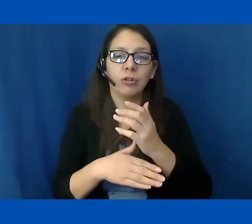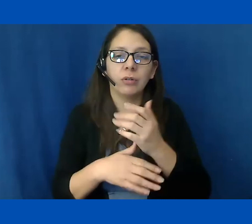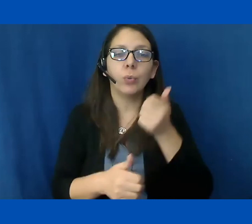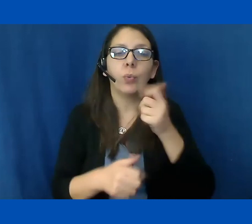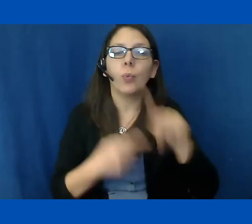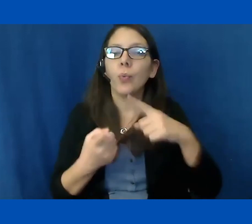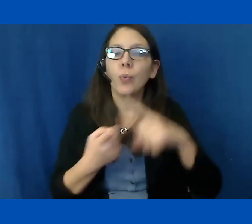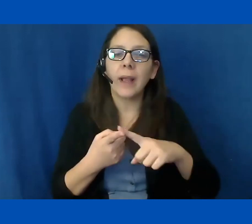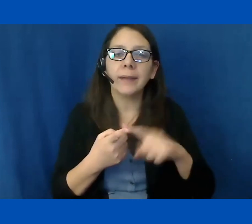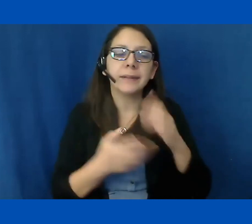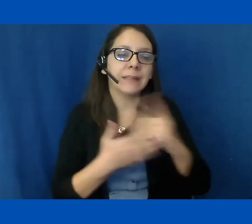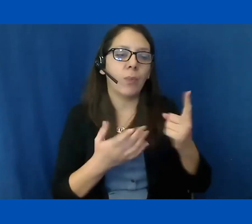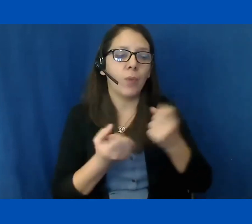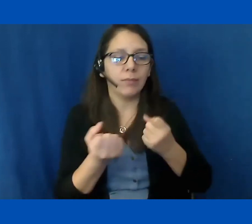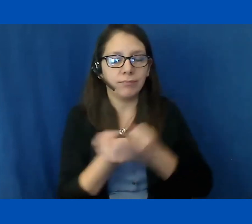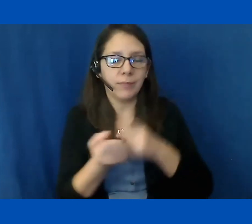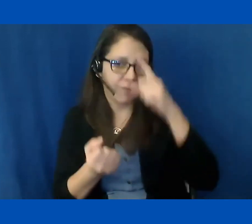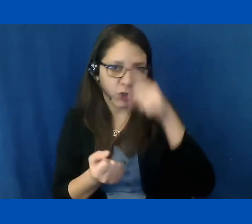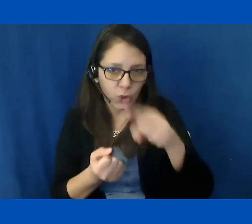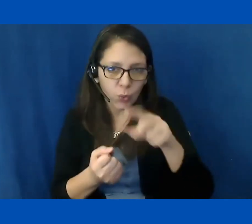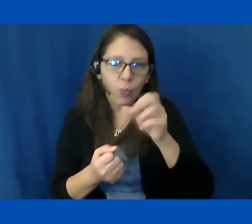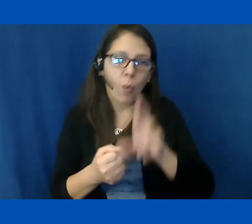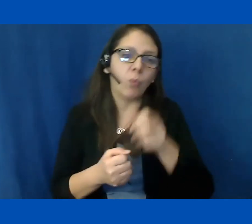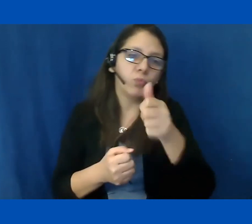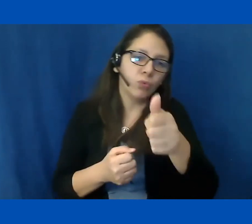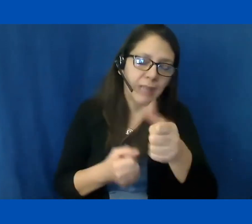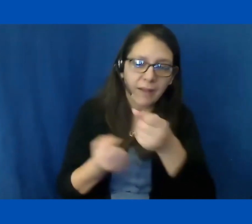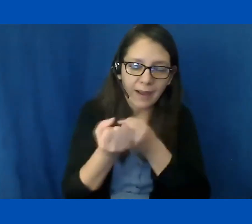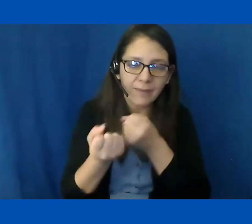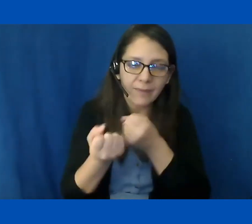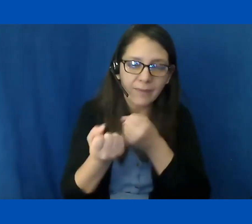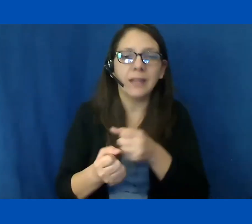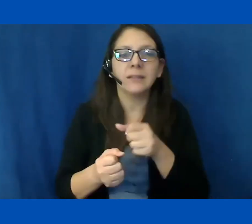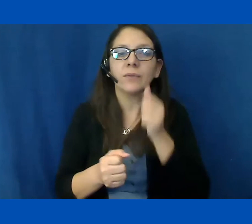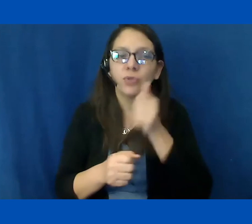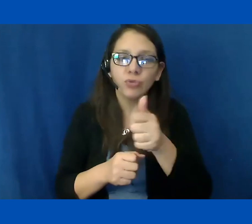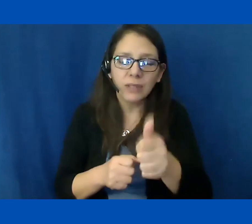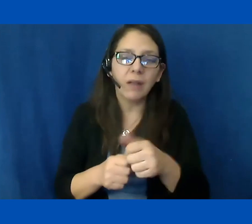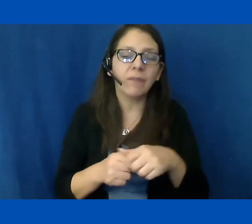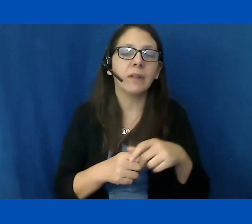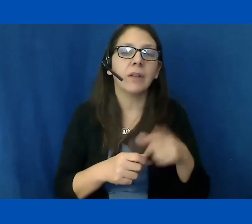for you in order to receive services that your peers had access to.